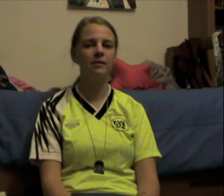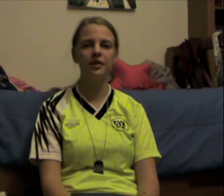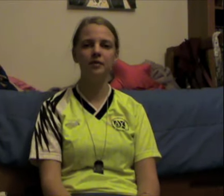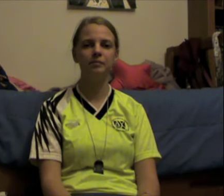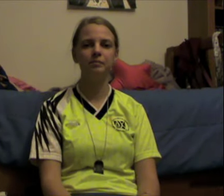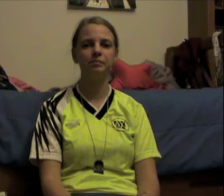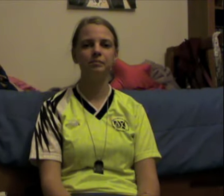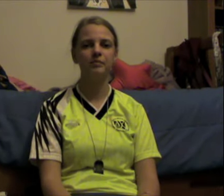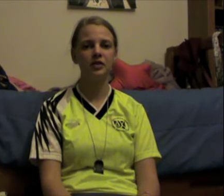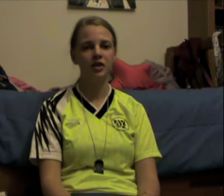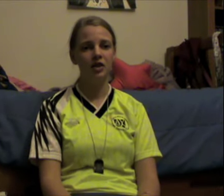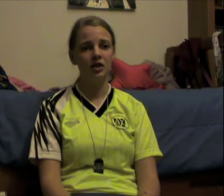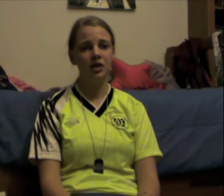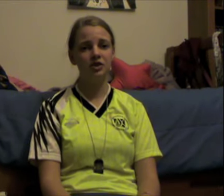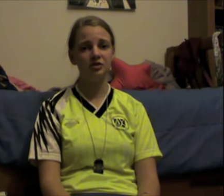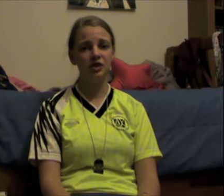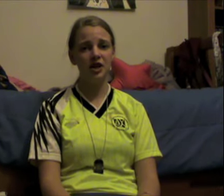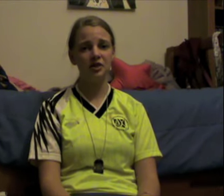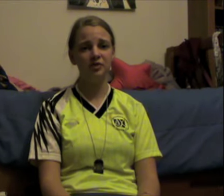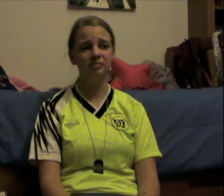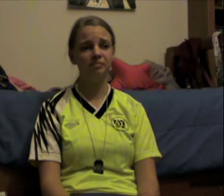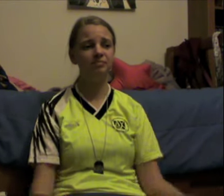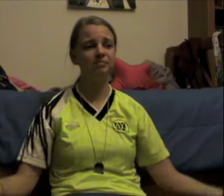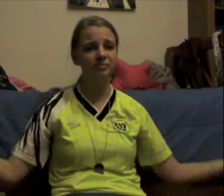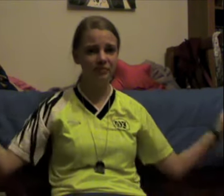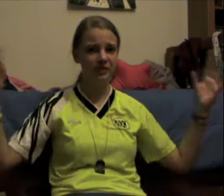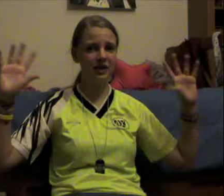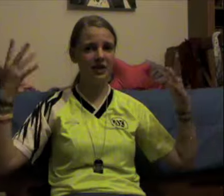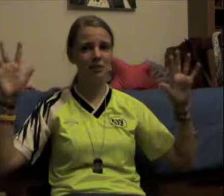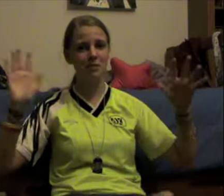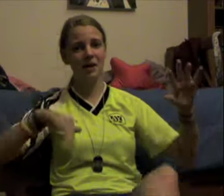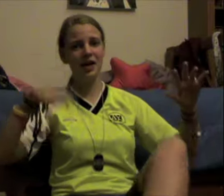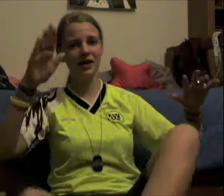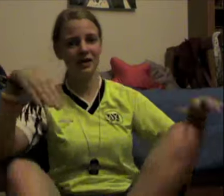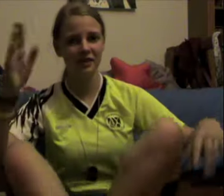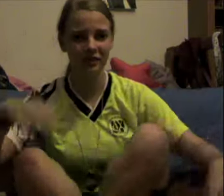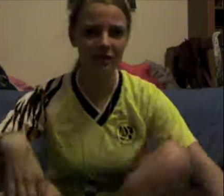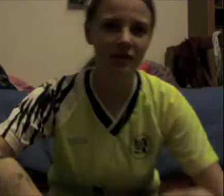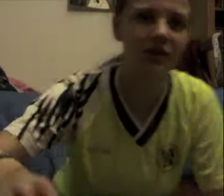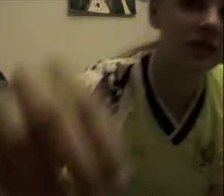Yeah. That's it for now. Yay, goodbye. Bye.